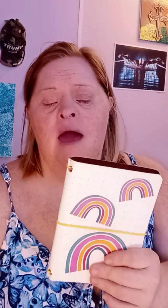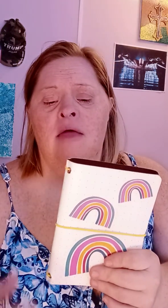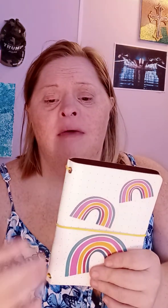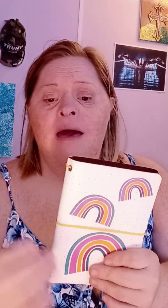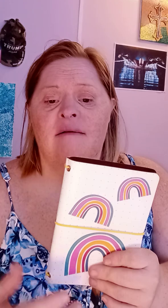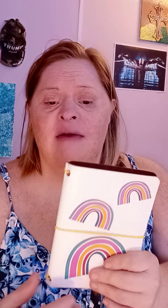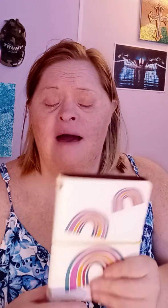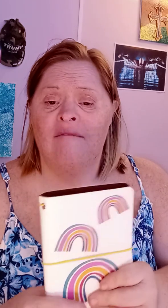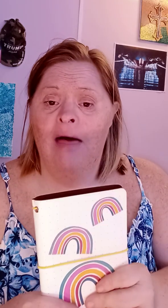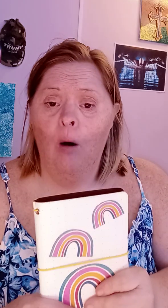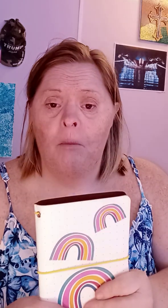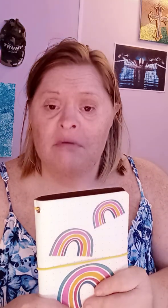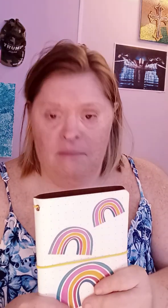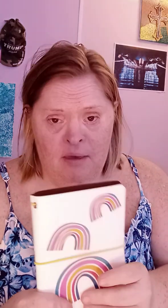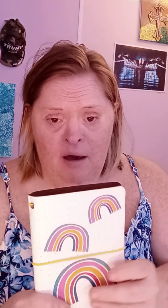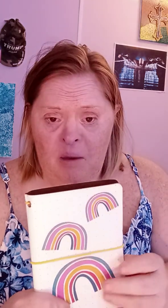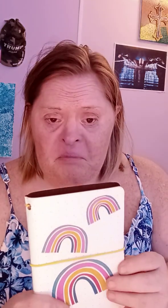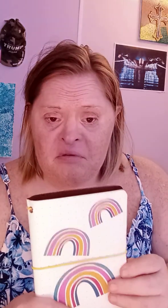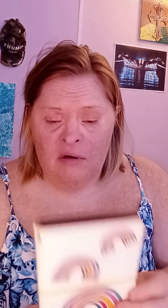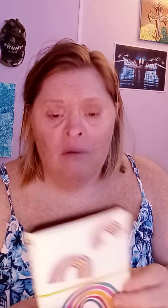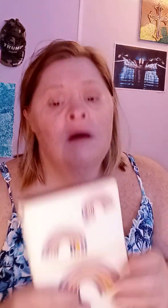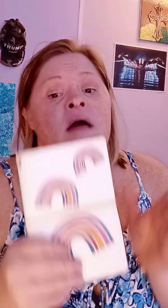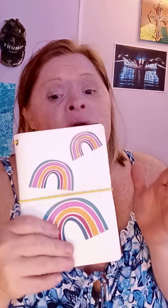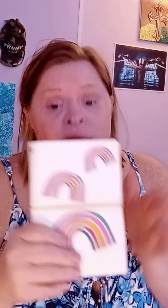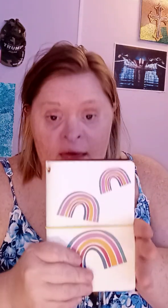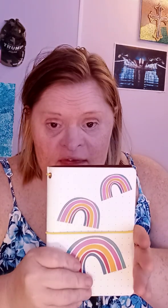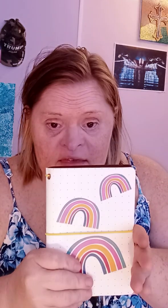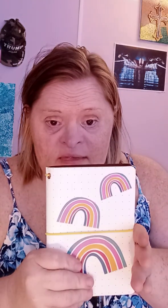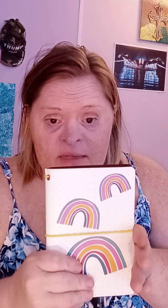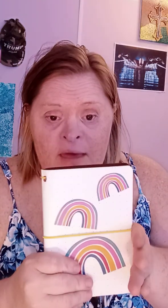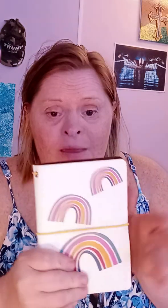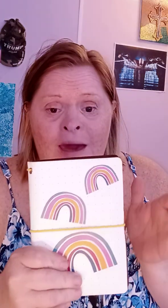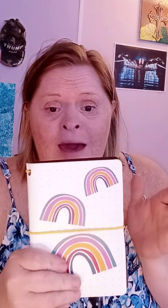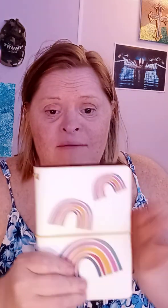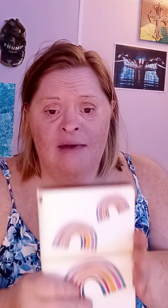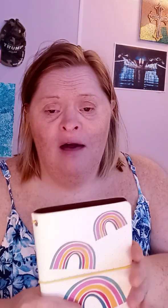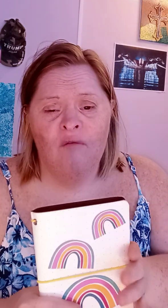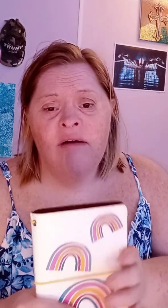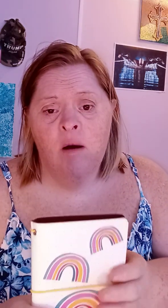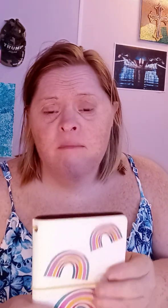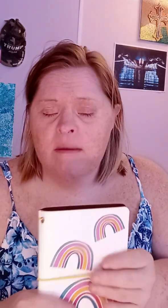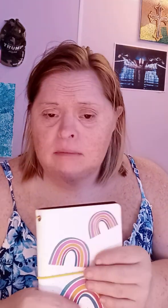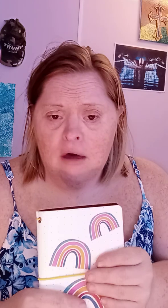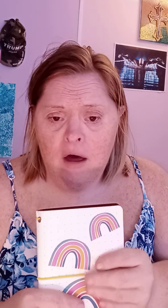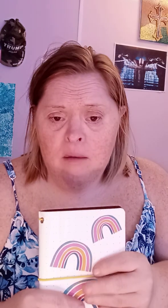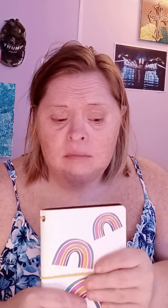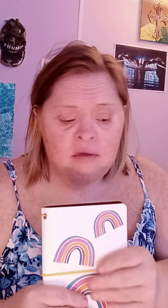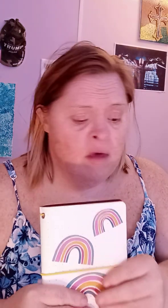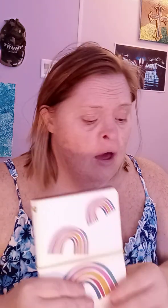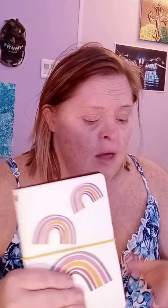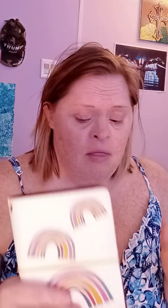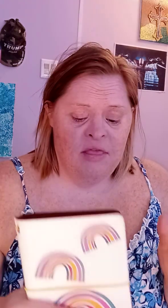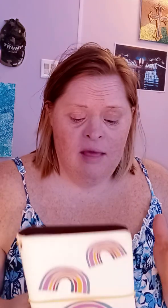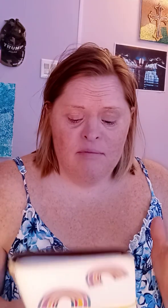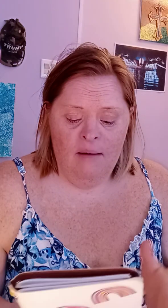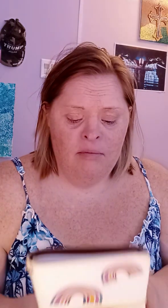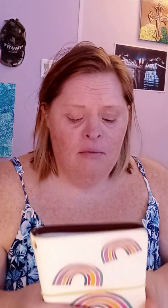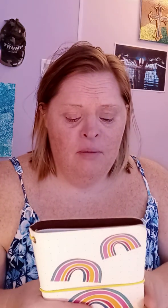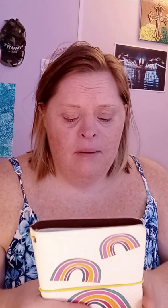And they have to have help sometimes. So, yes. And they have to have help sometimes. Sometimes most